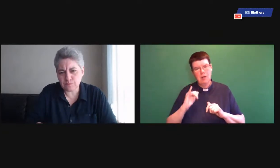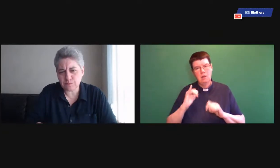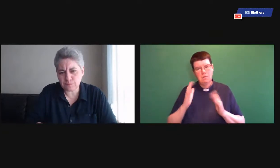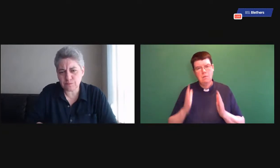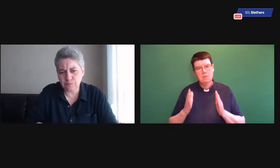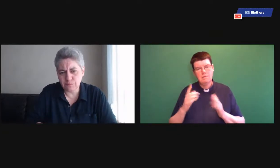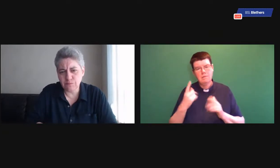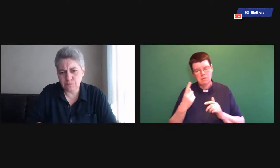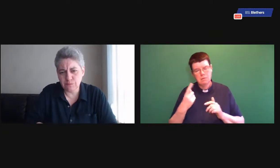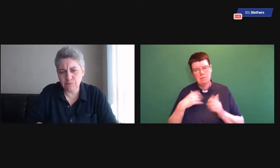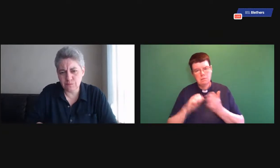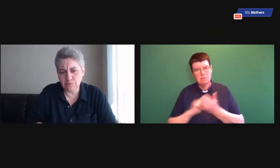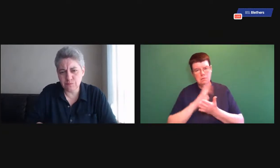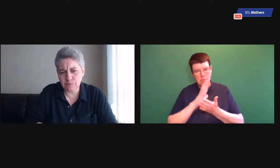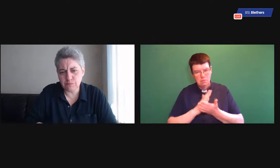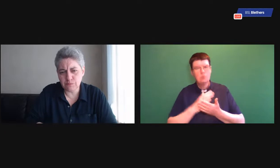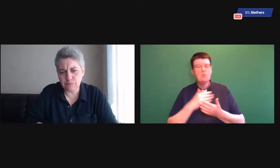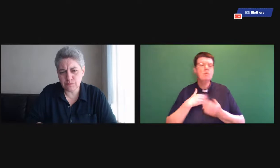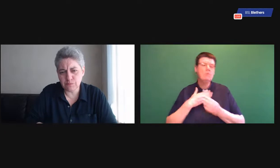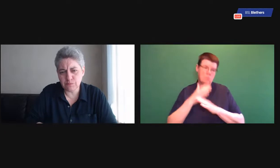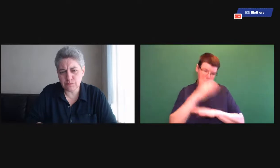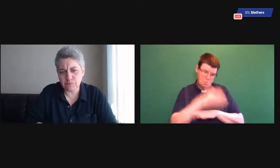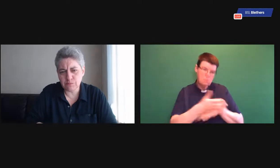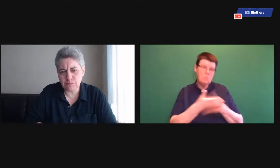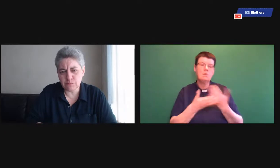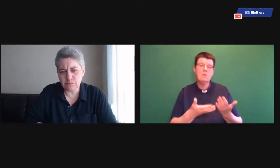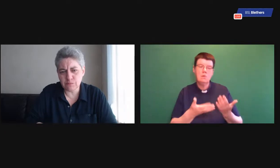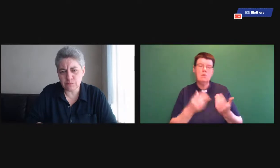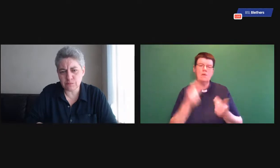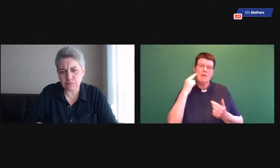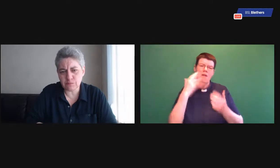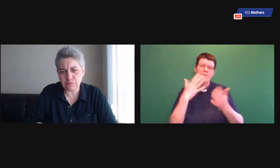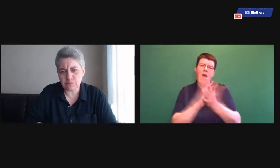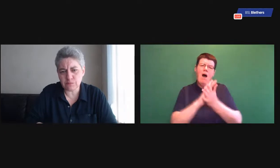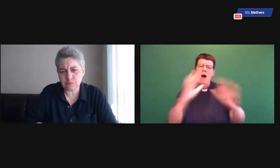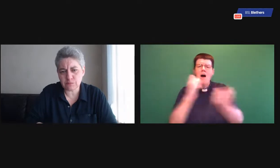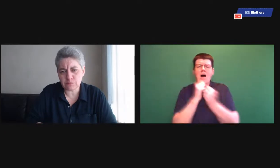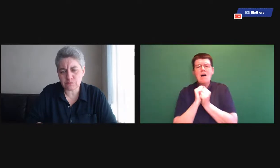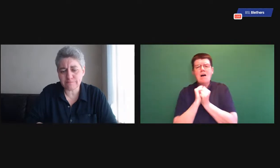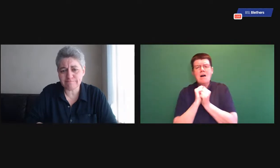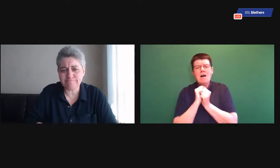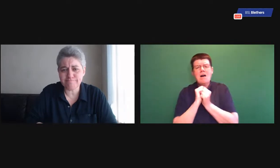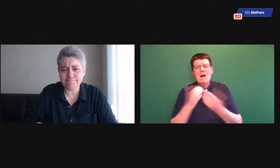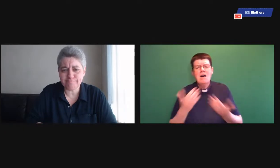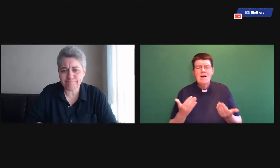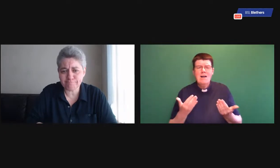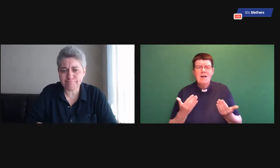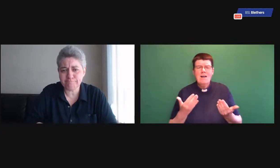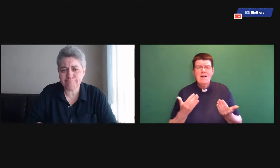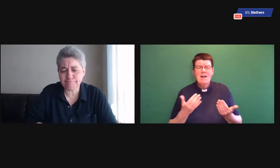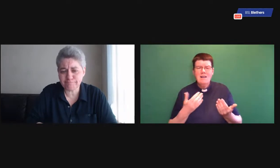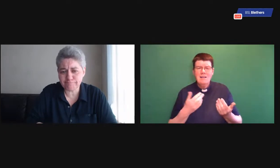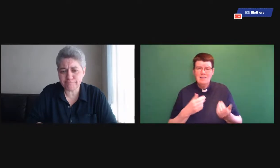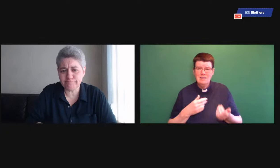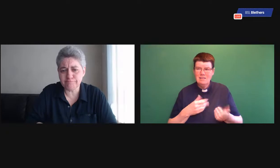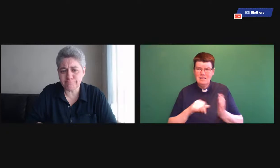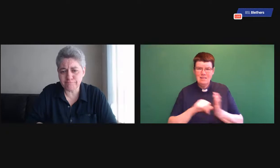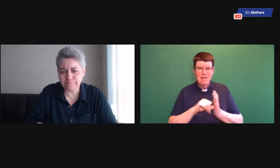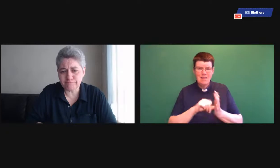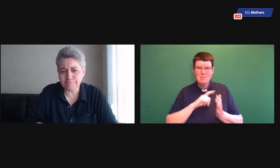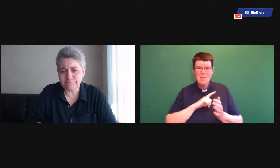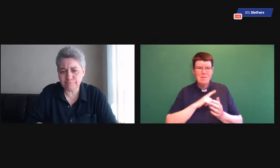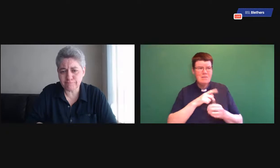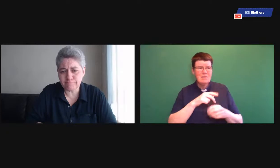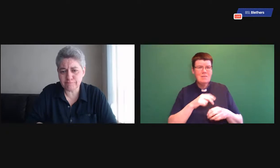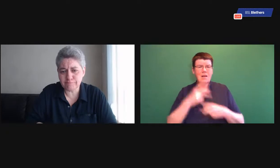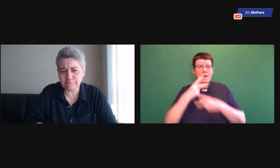convincing, I was able to get in and making sure that I could become a regular visitor. And you should see the deaf people's